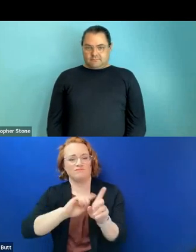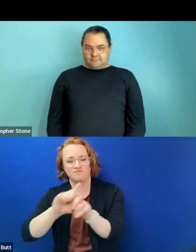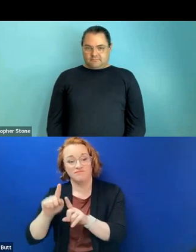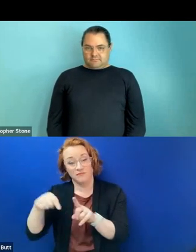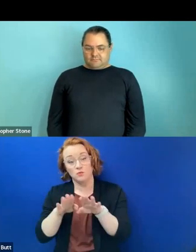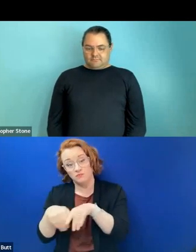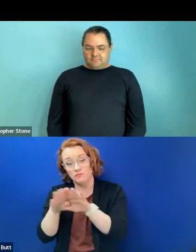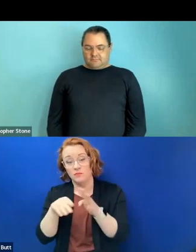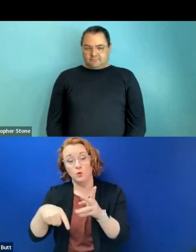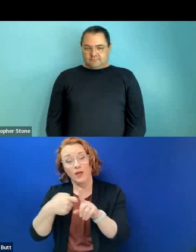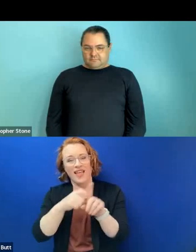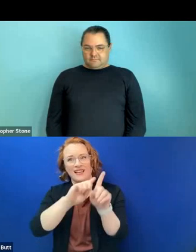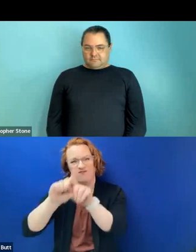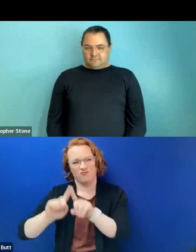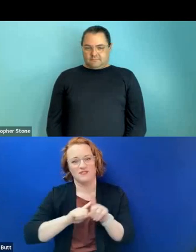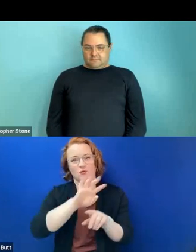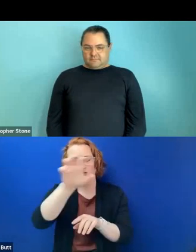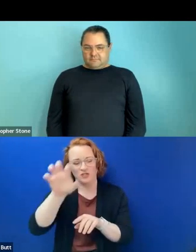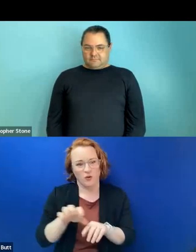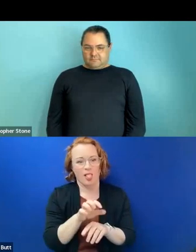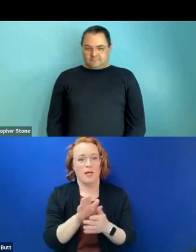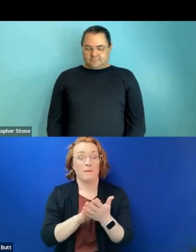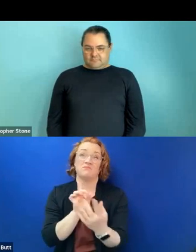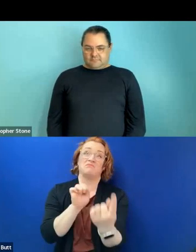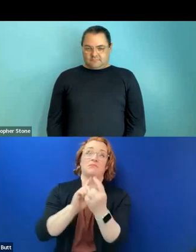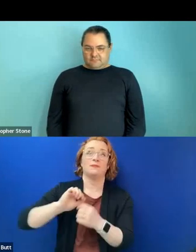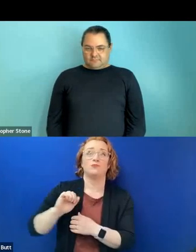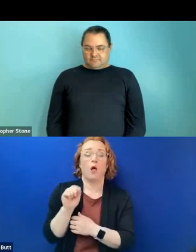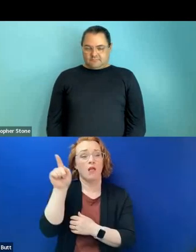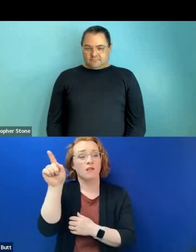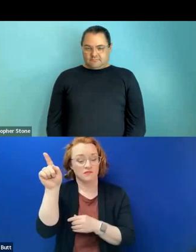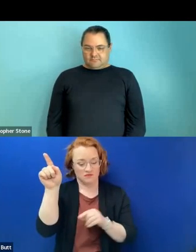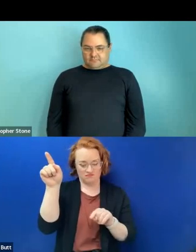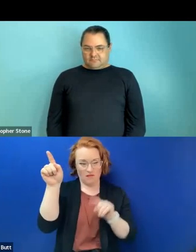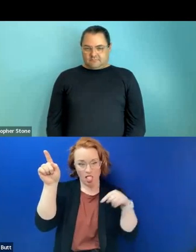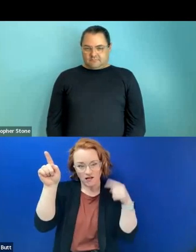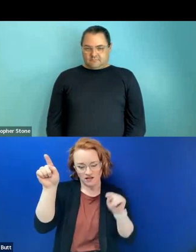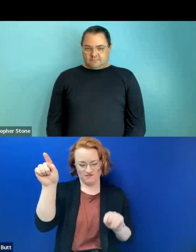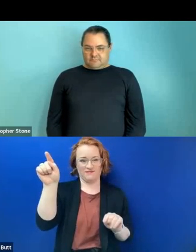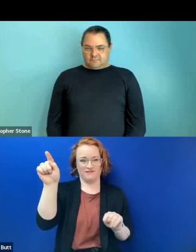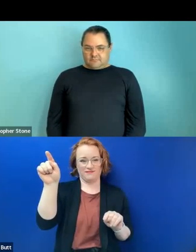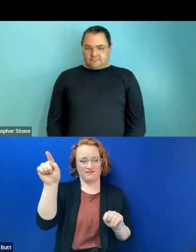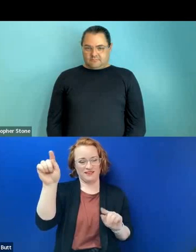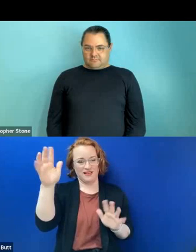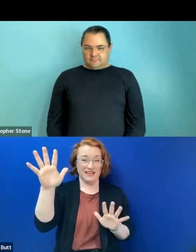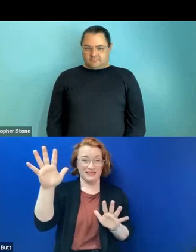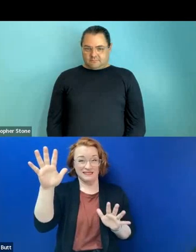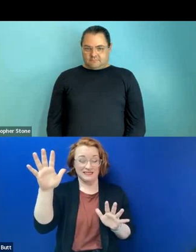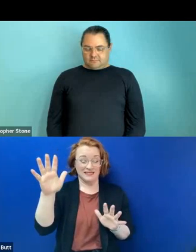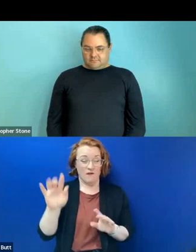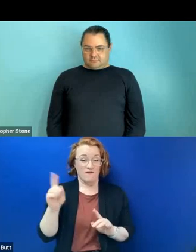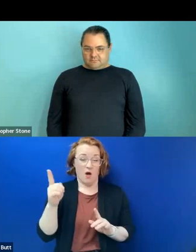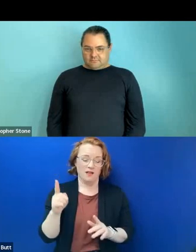UK. So if you meet a deaf person from Scotland and a deaf person from London, you might, when you're